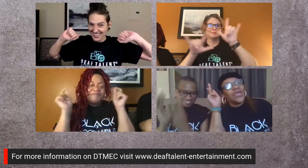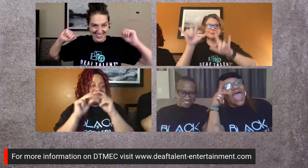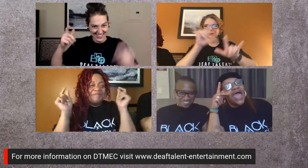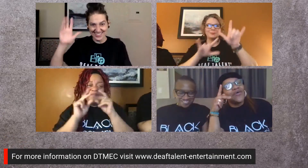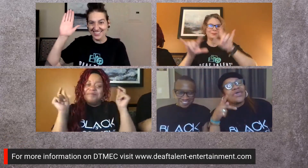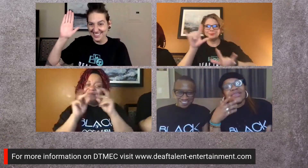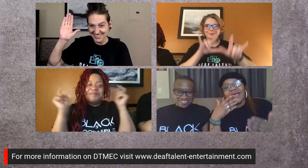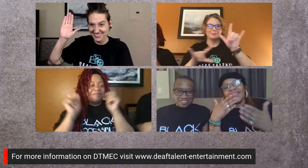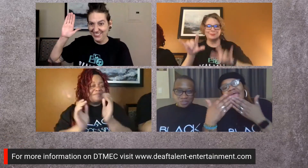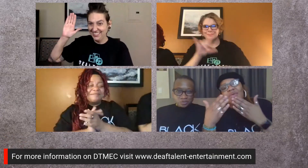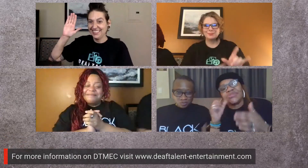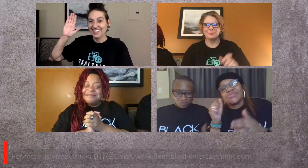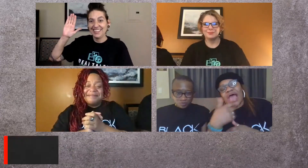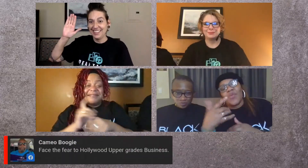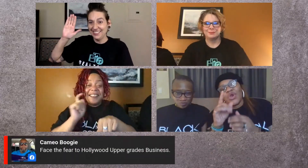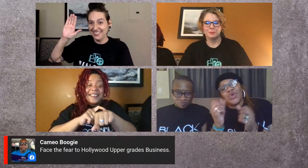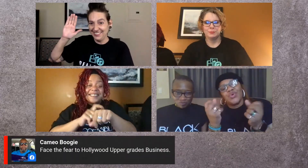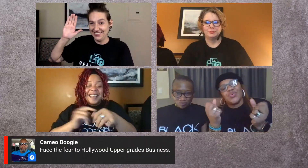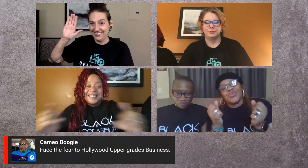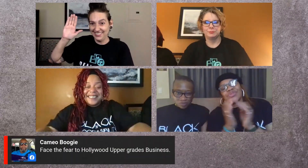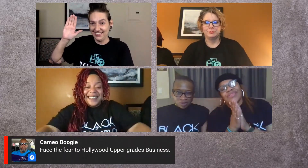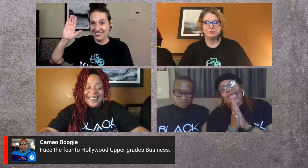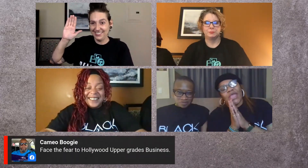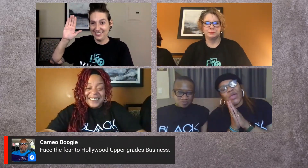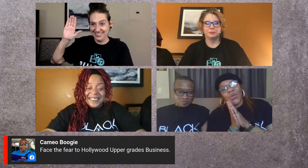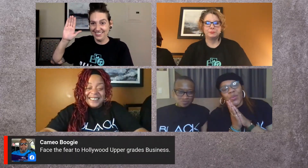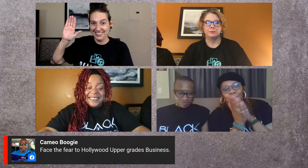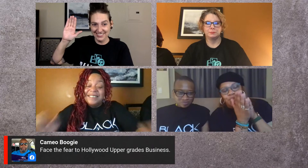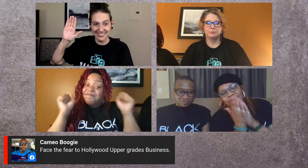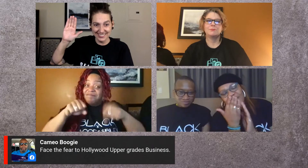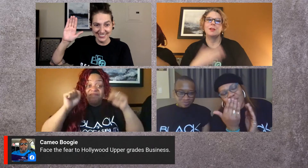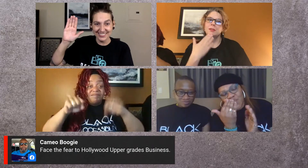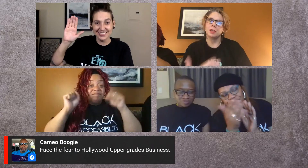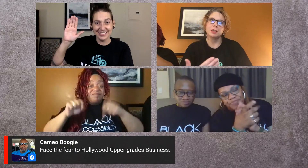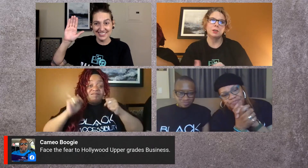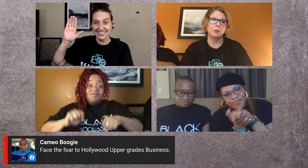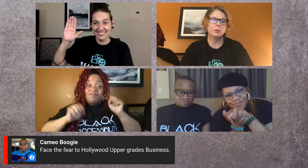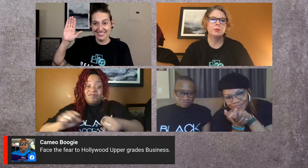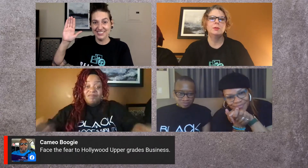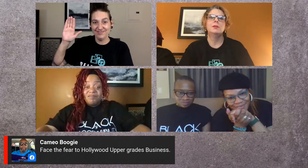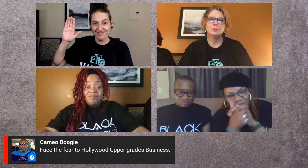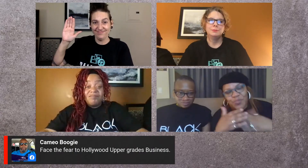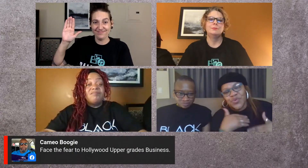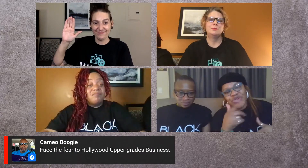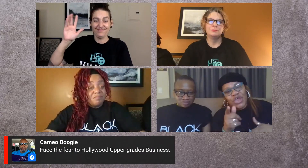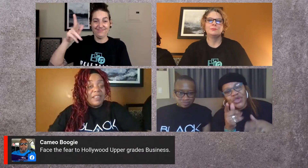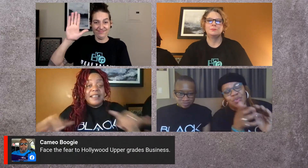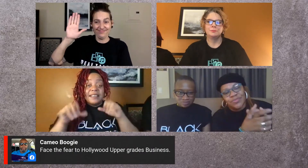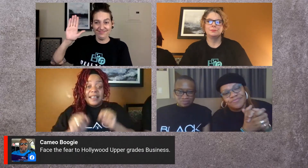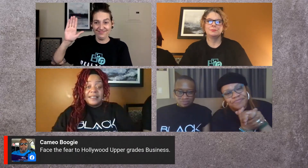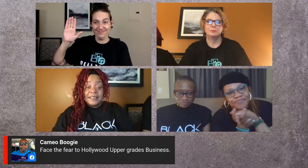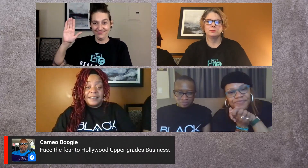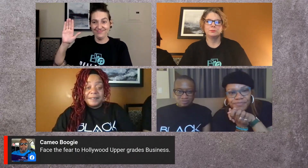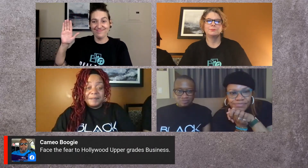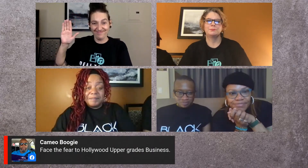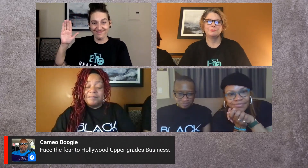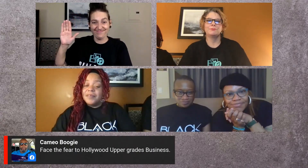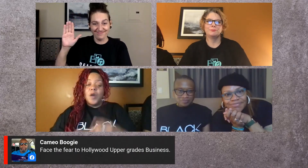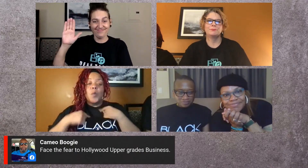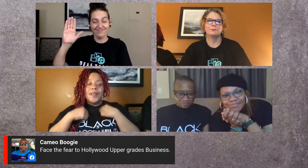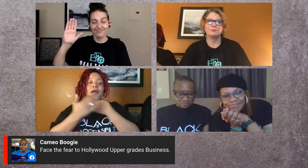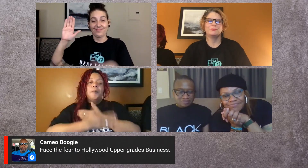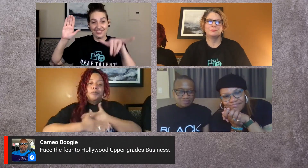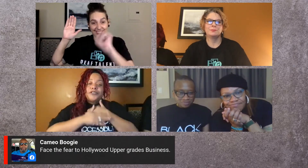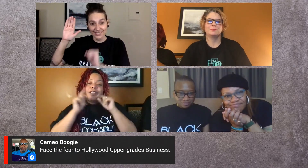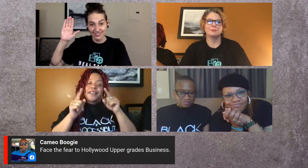Yes, yes, yes. Thank you, Sign1News. Thank you so much. We